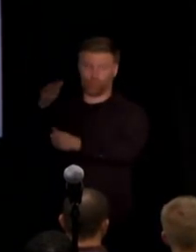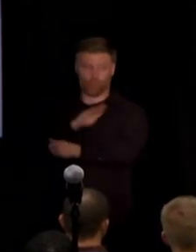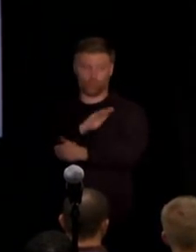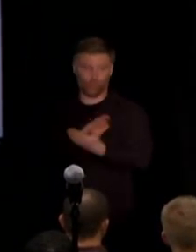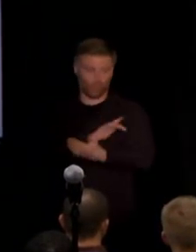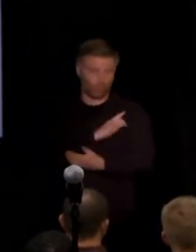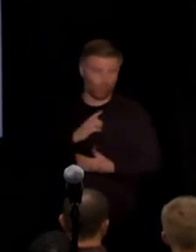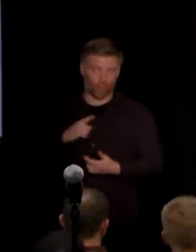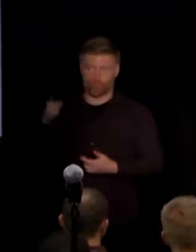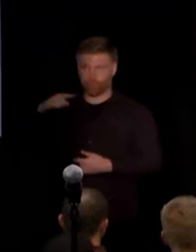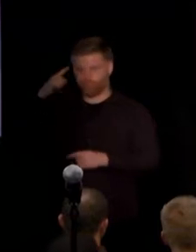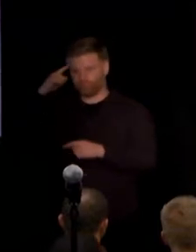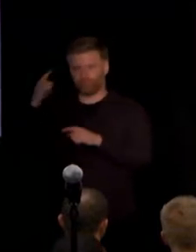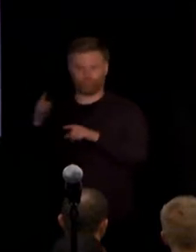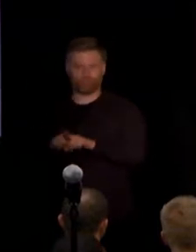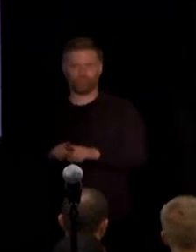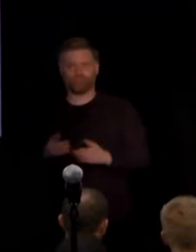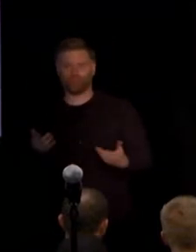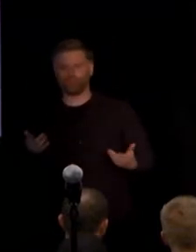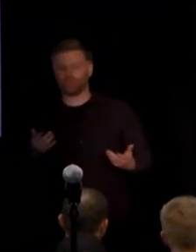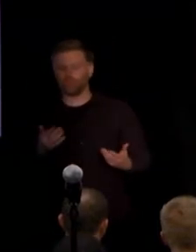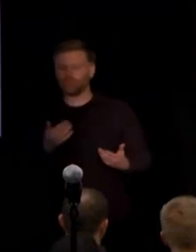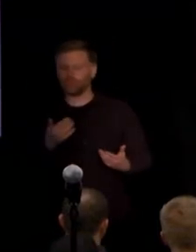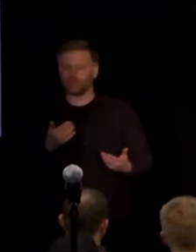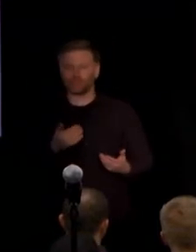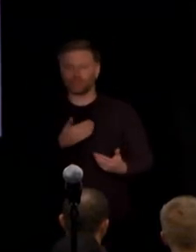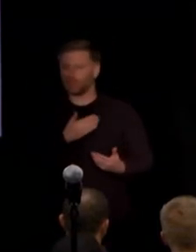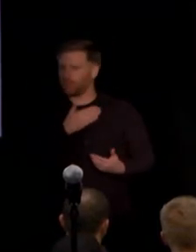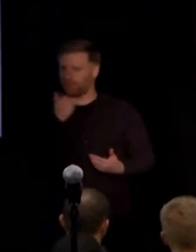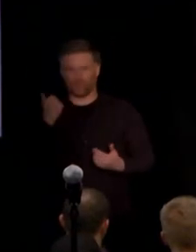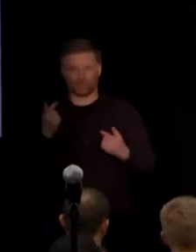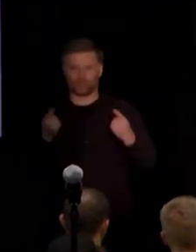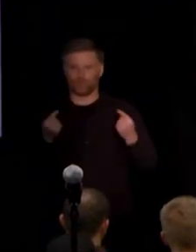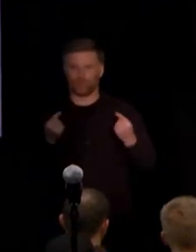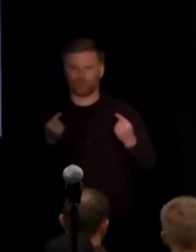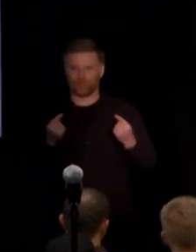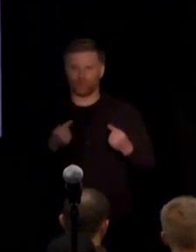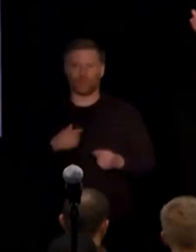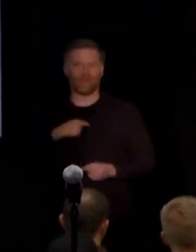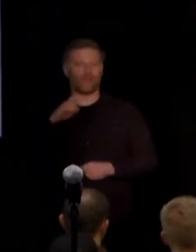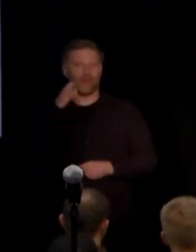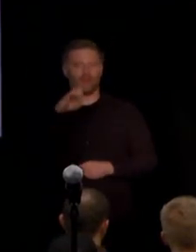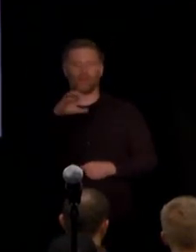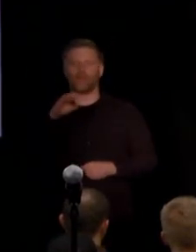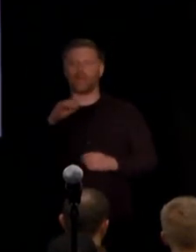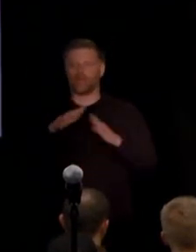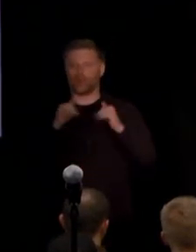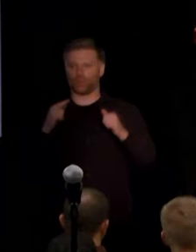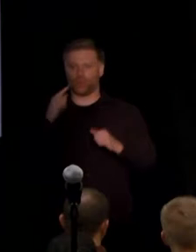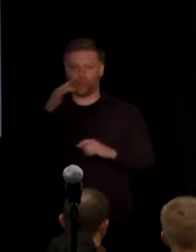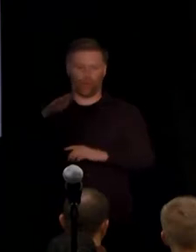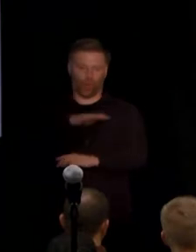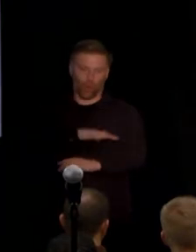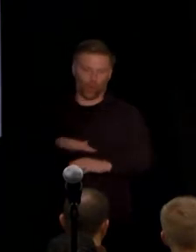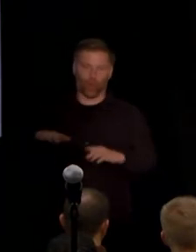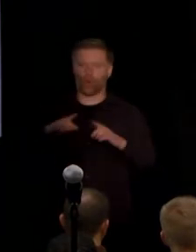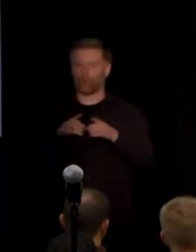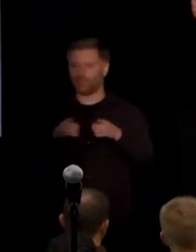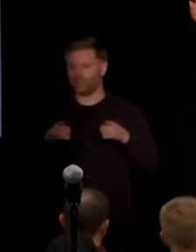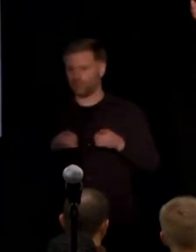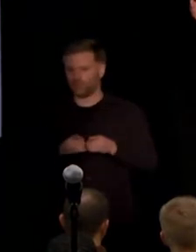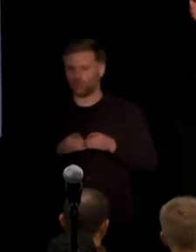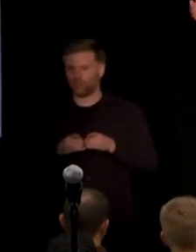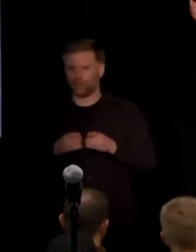well, that the most appropriate thing to do would be to create an Apple ecosystem throughout our entire district and keep them on that